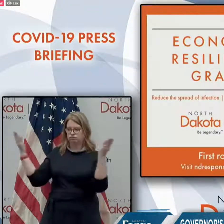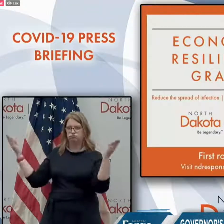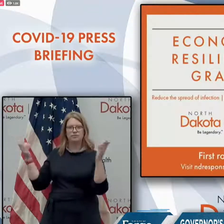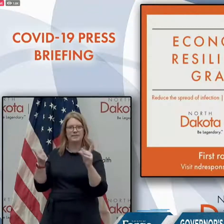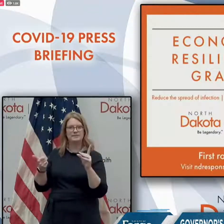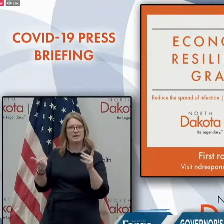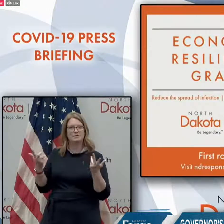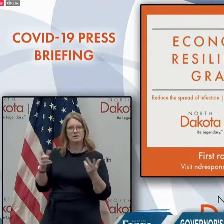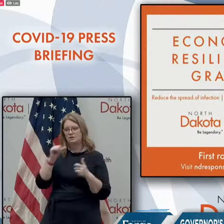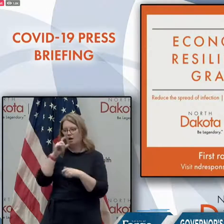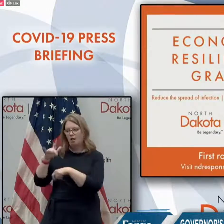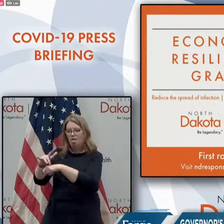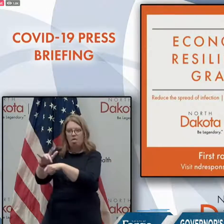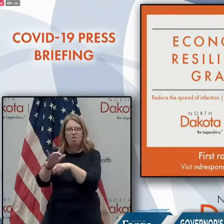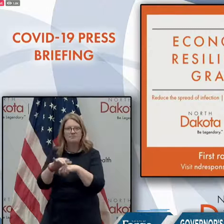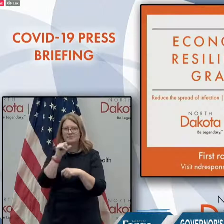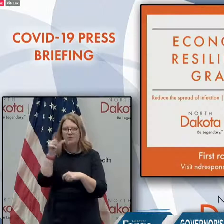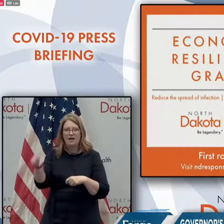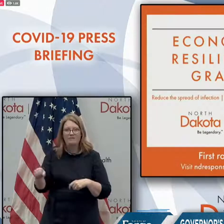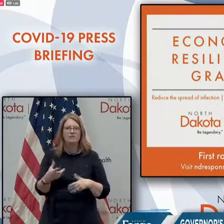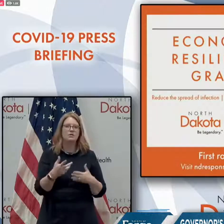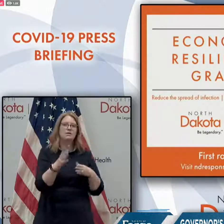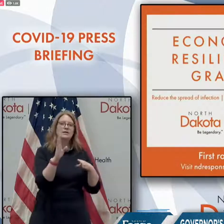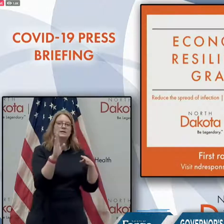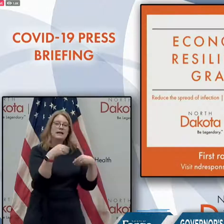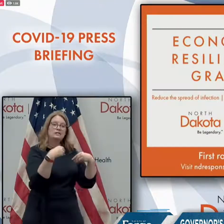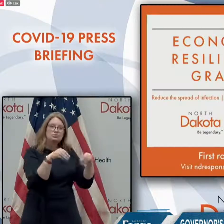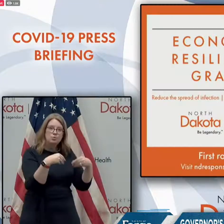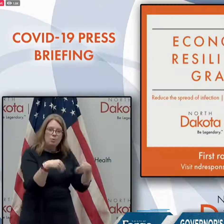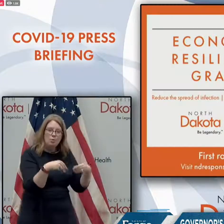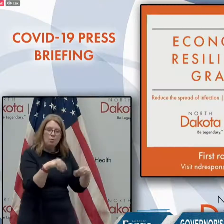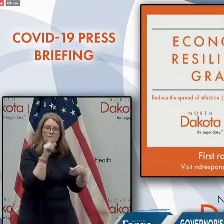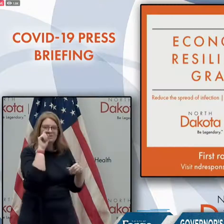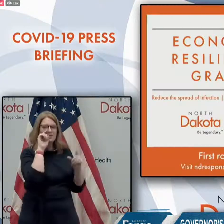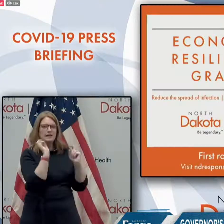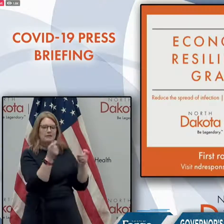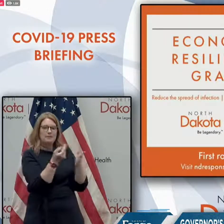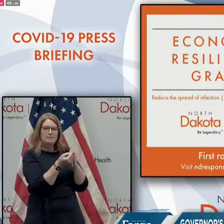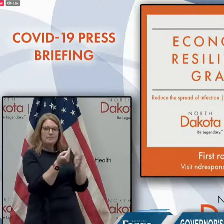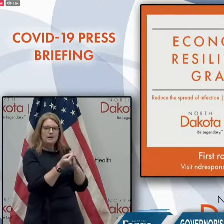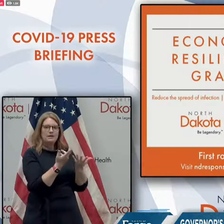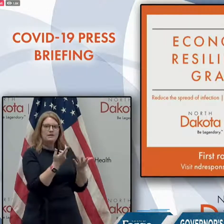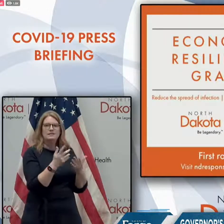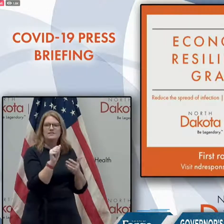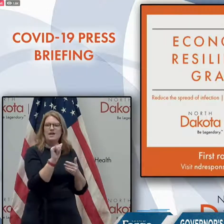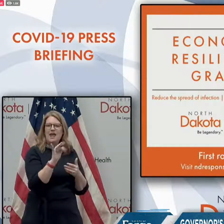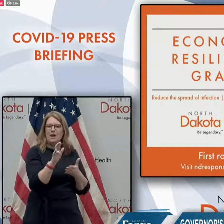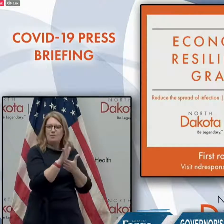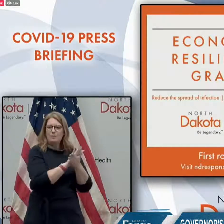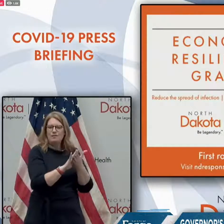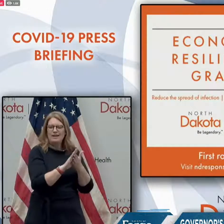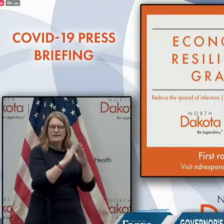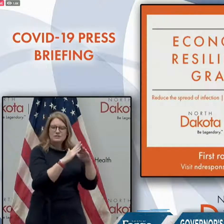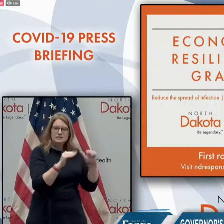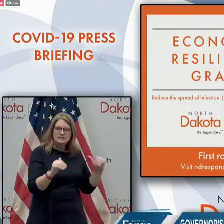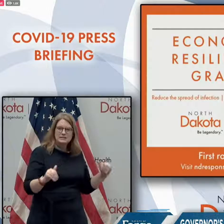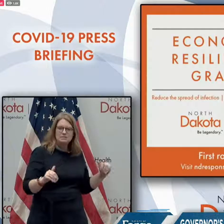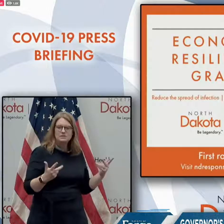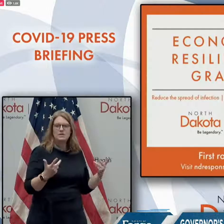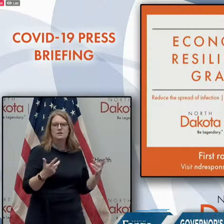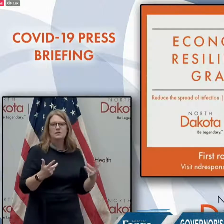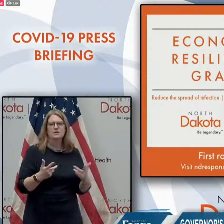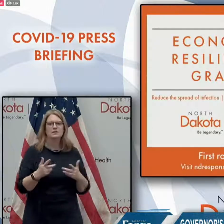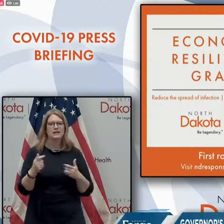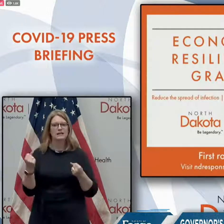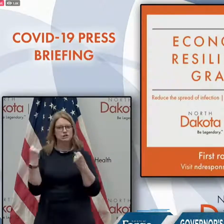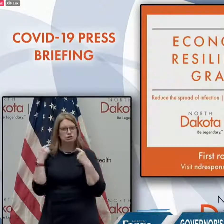children. We had retailers that have been awarded grants to install air purification systems. We've got